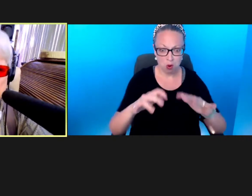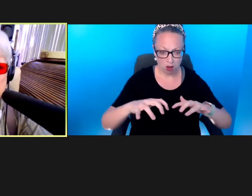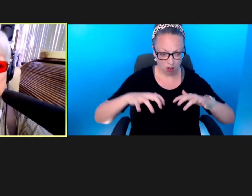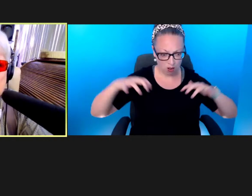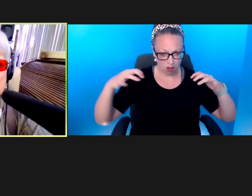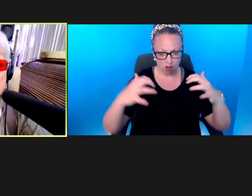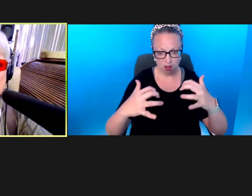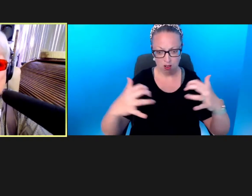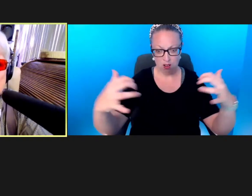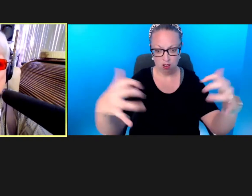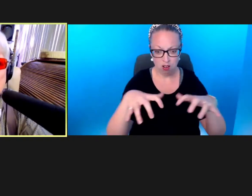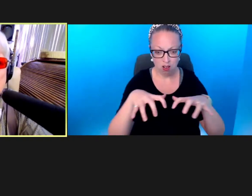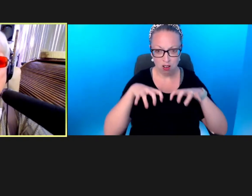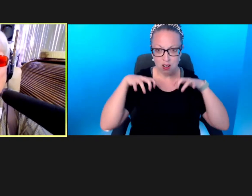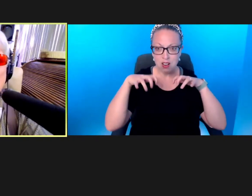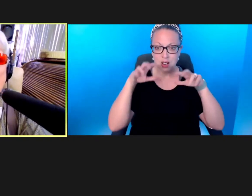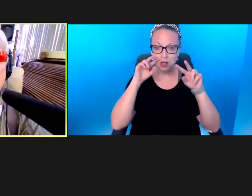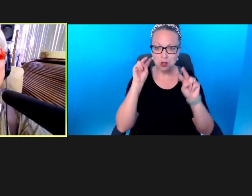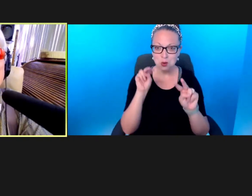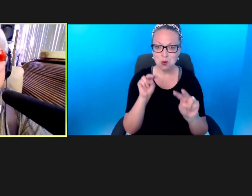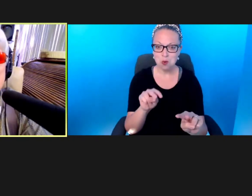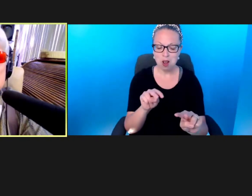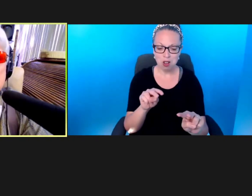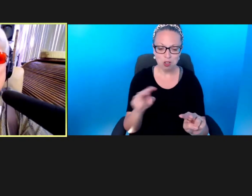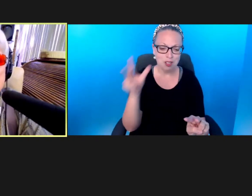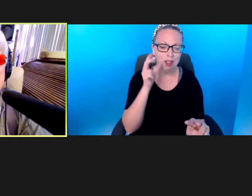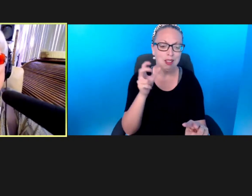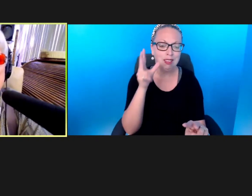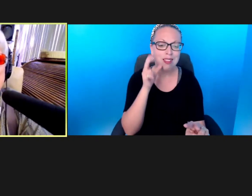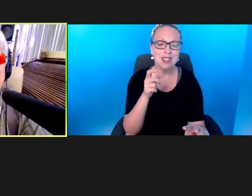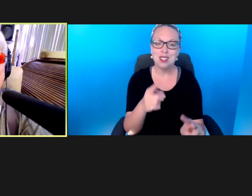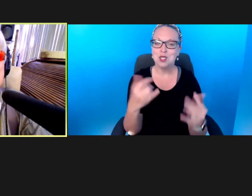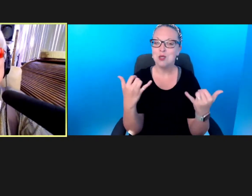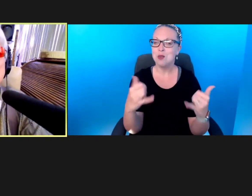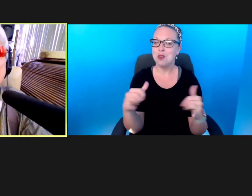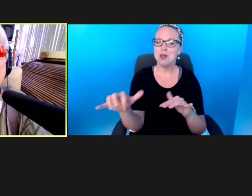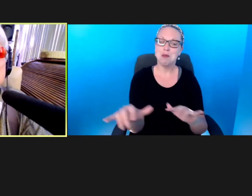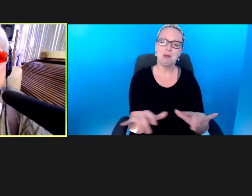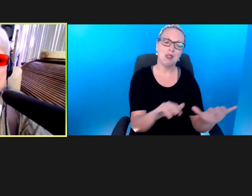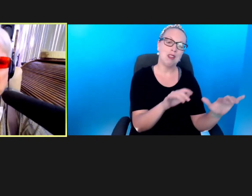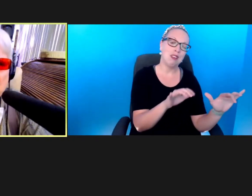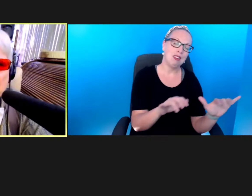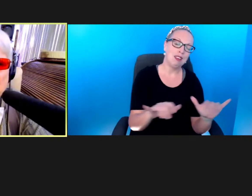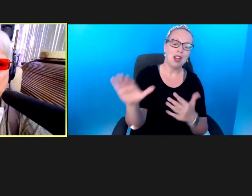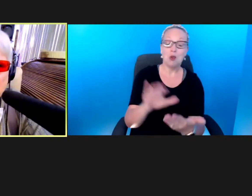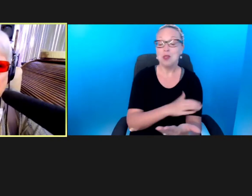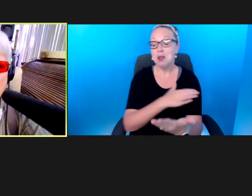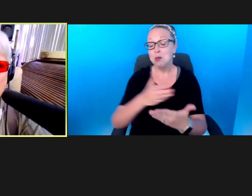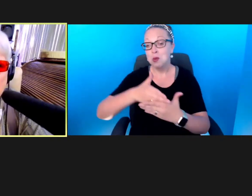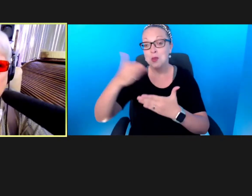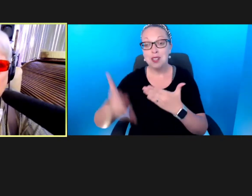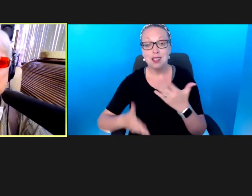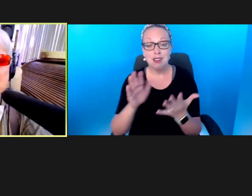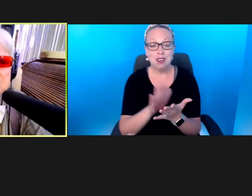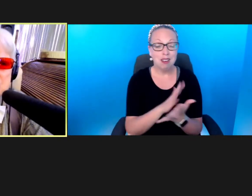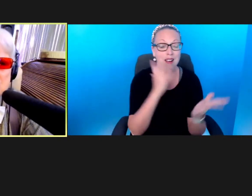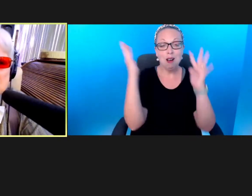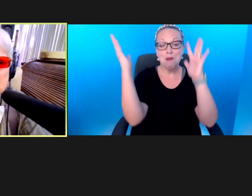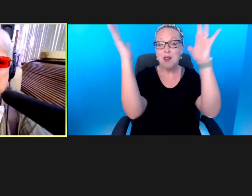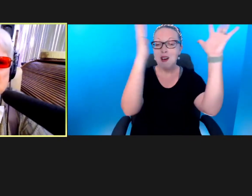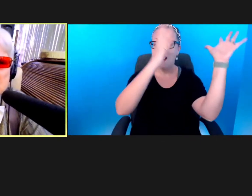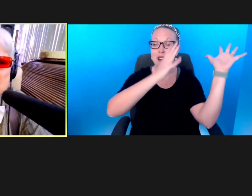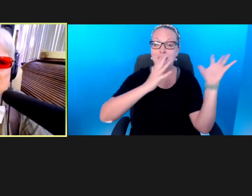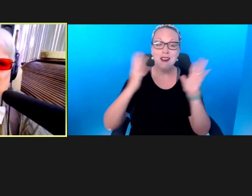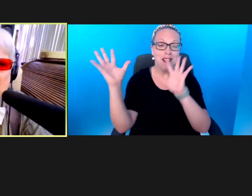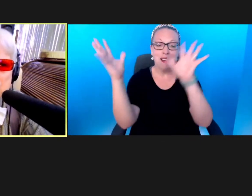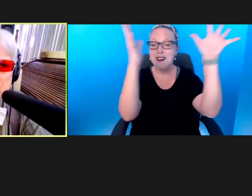hear him play. And when that music ended, and applause did ring the air, yet